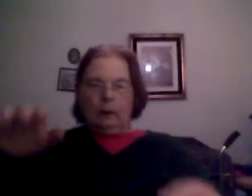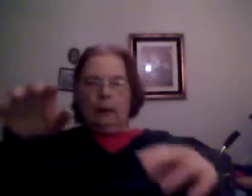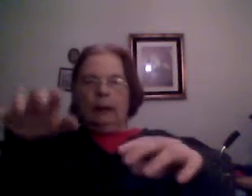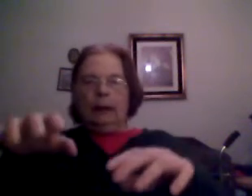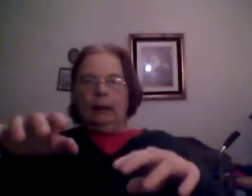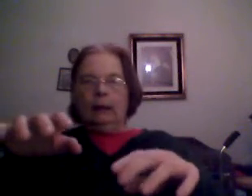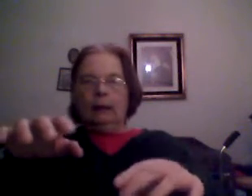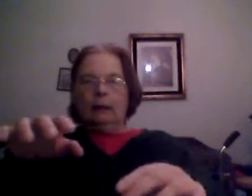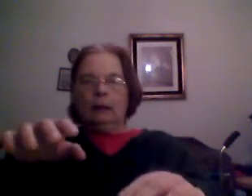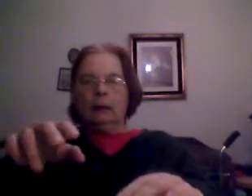A